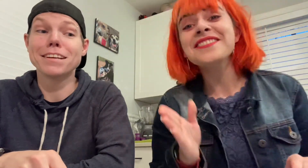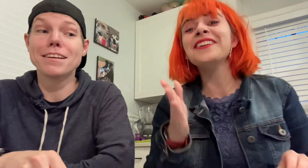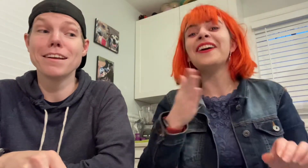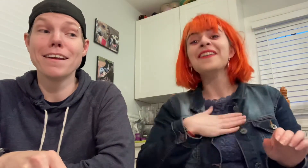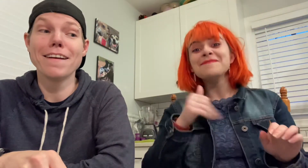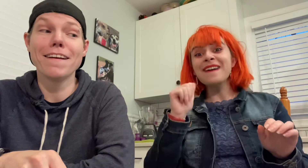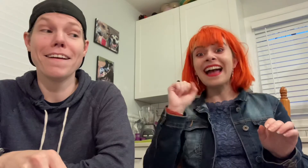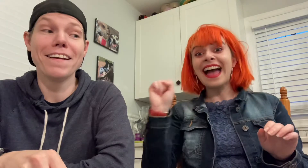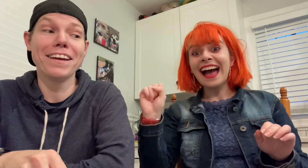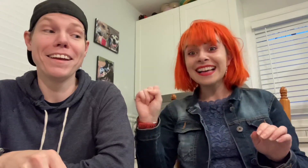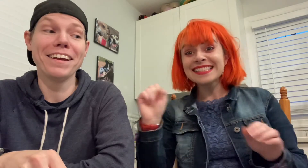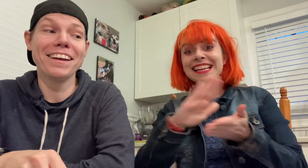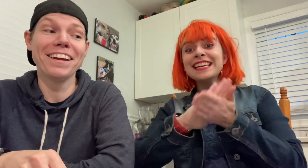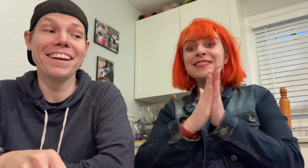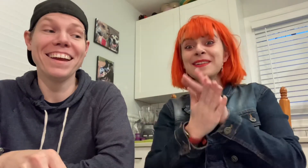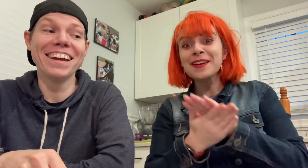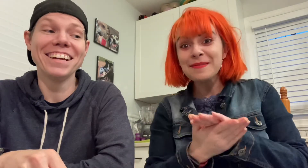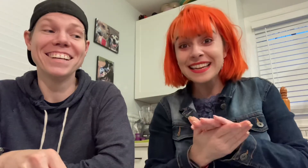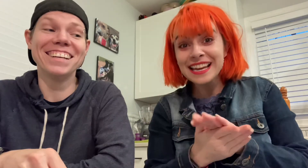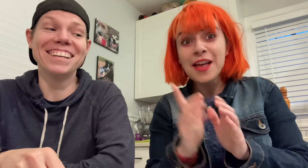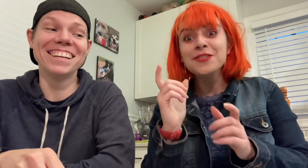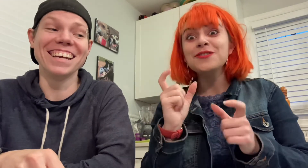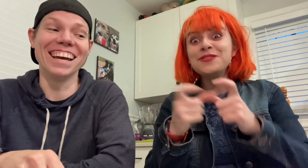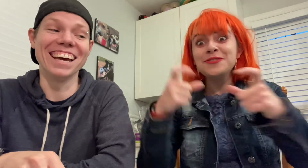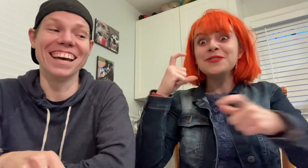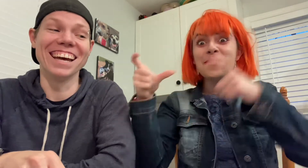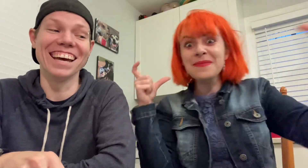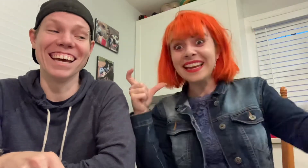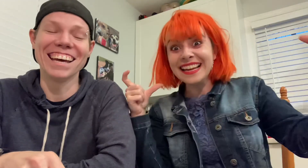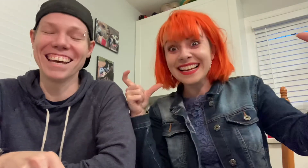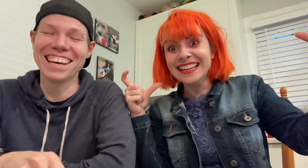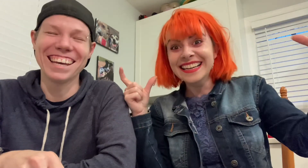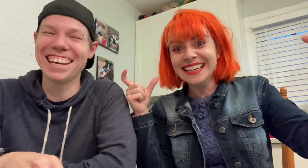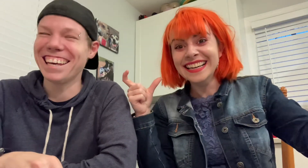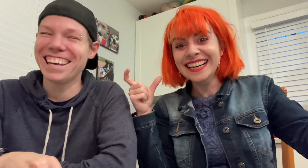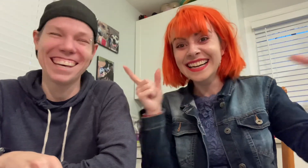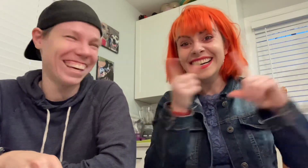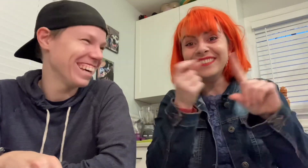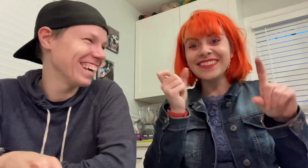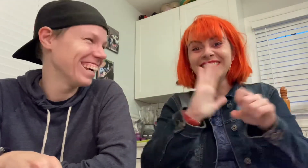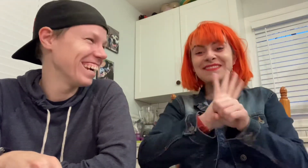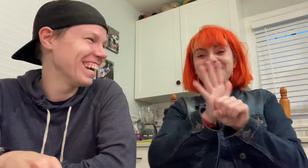Y'all, my ass is becoming so big.